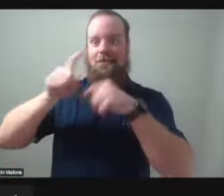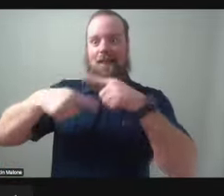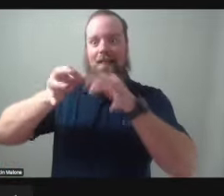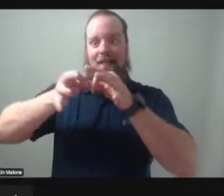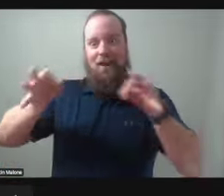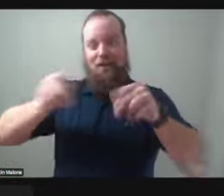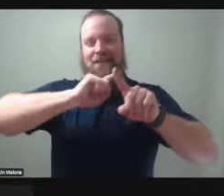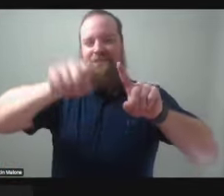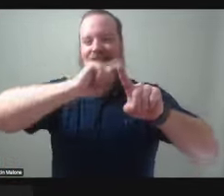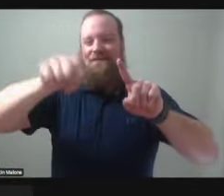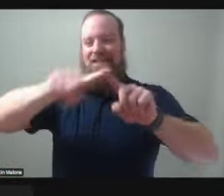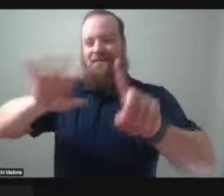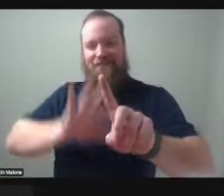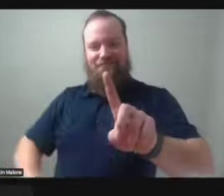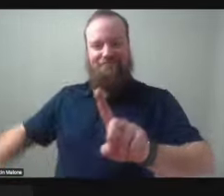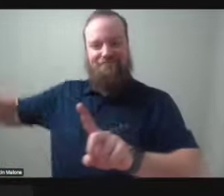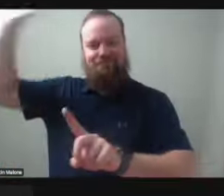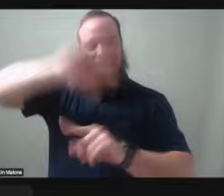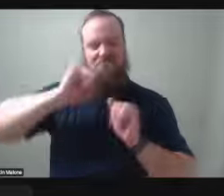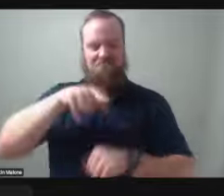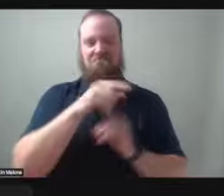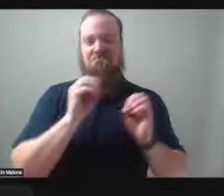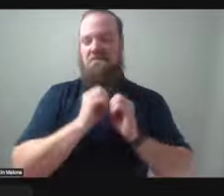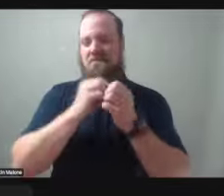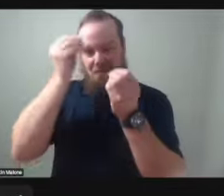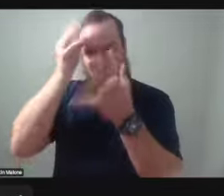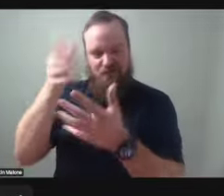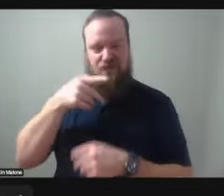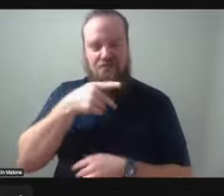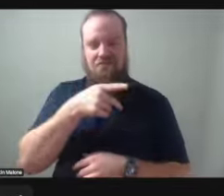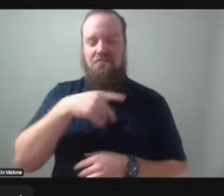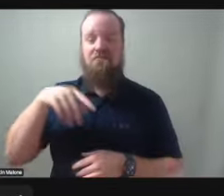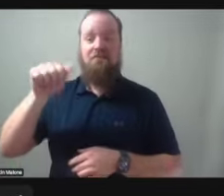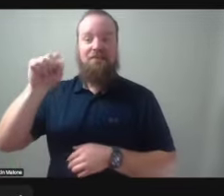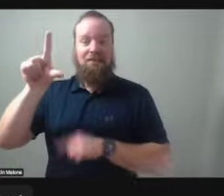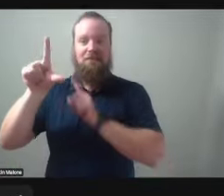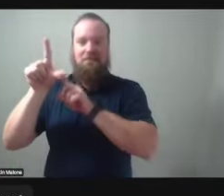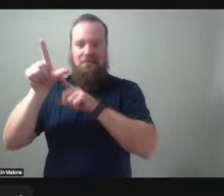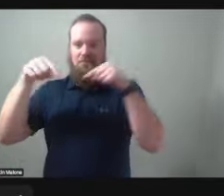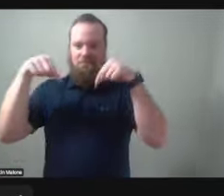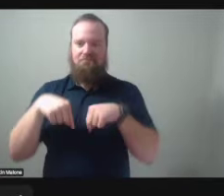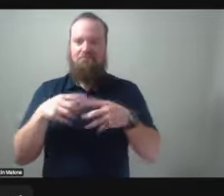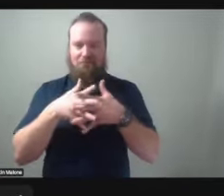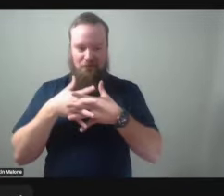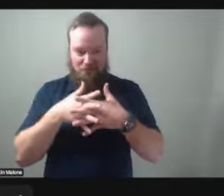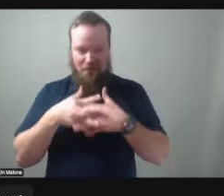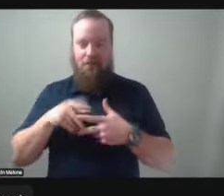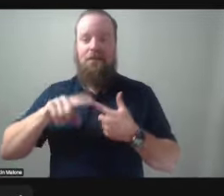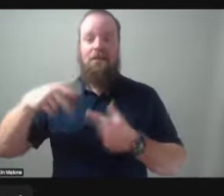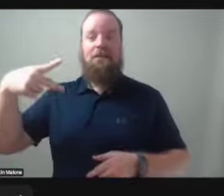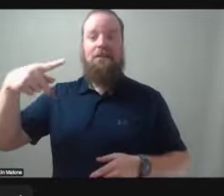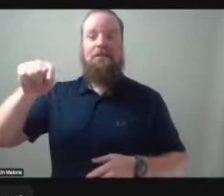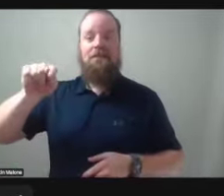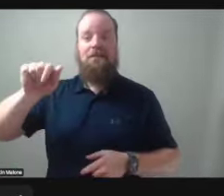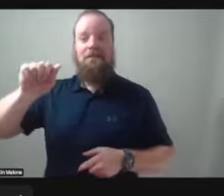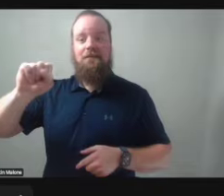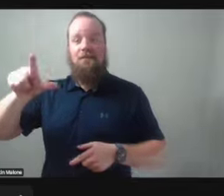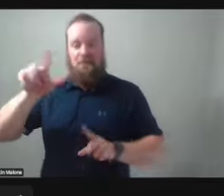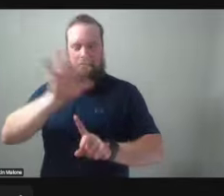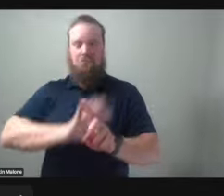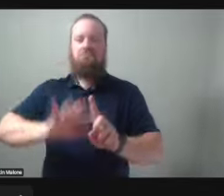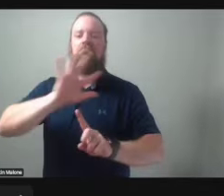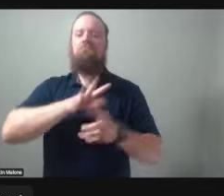In the previous slide, I talked about the variety of languages and sign languages used across the globe. And now